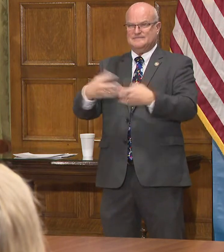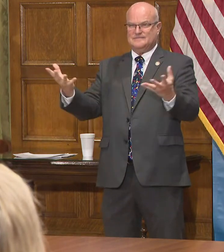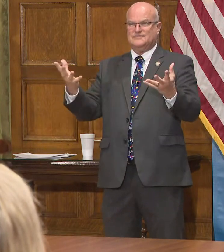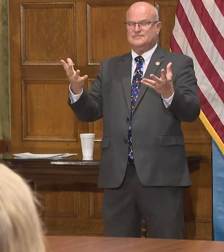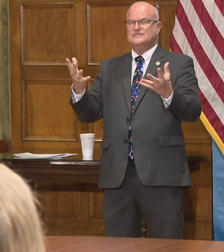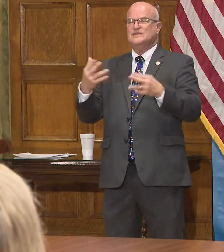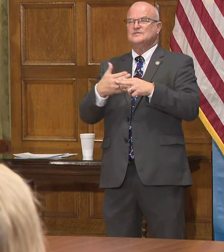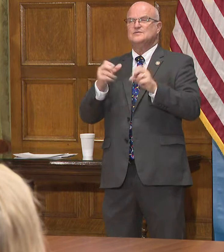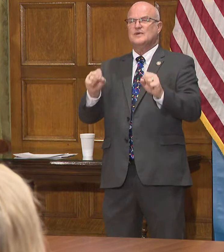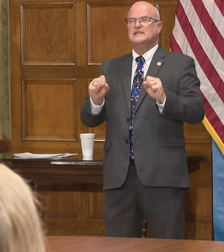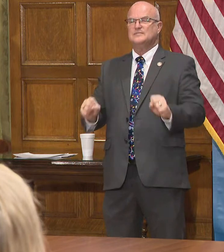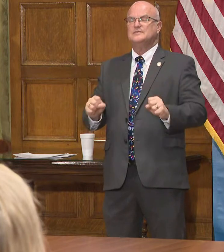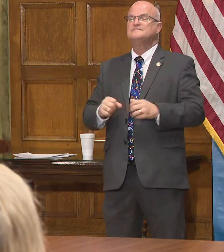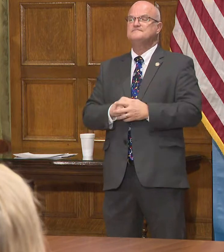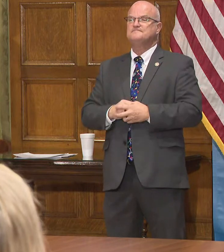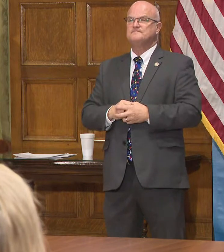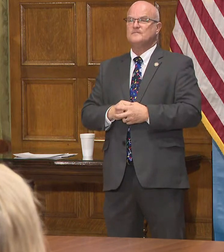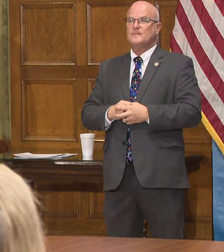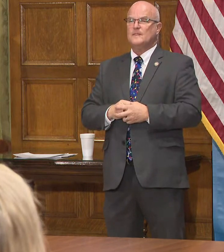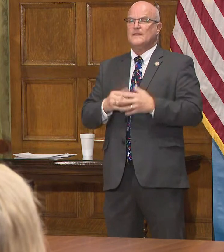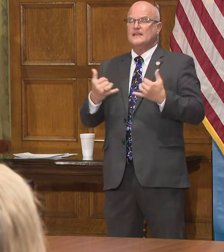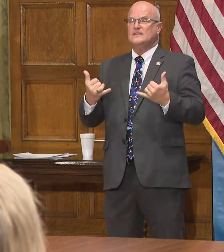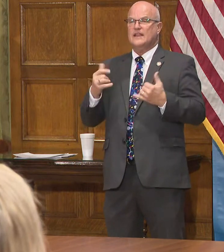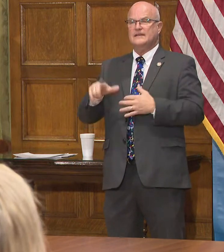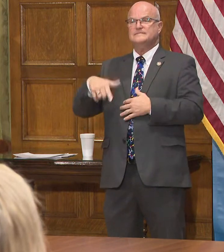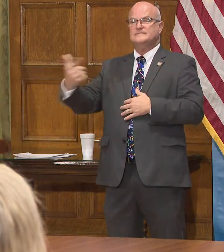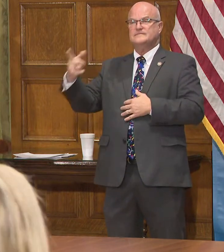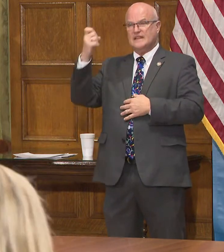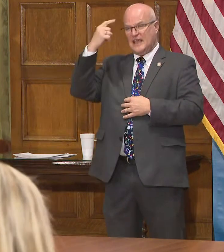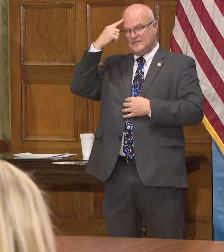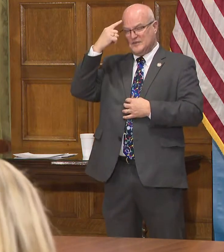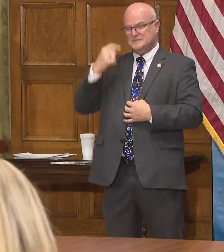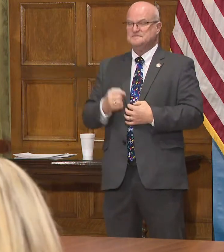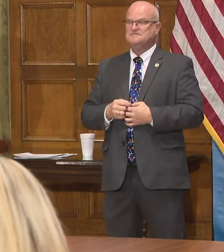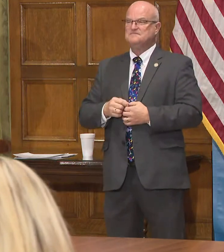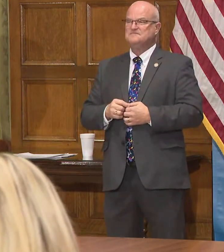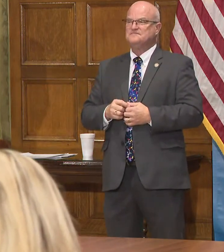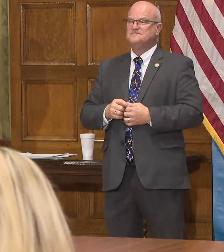as possible. And with that, I'll turn it back to the governor.